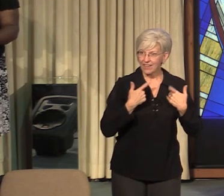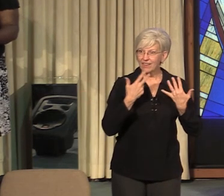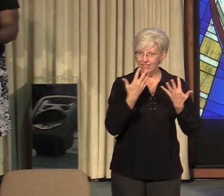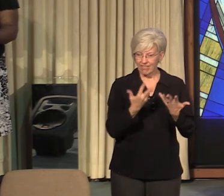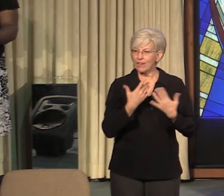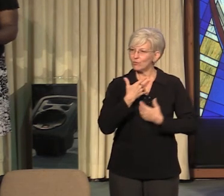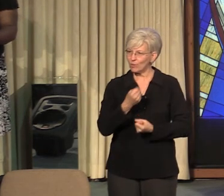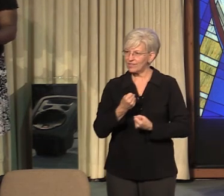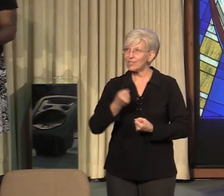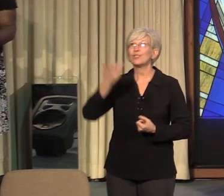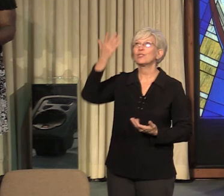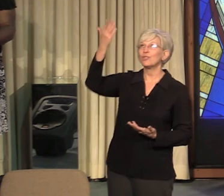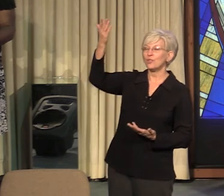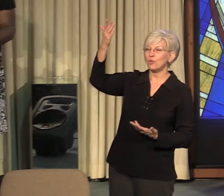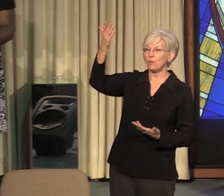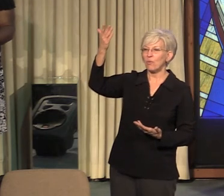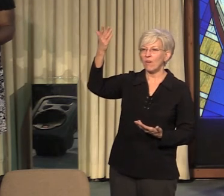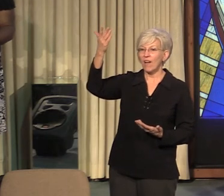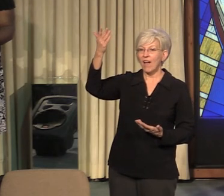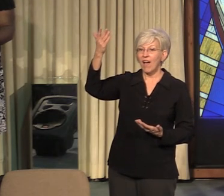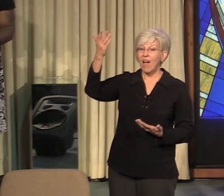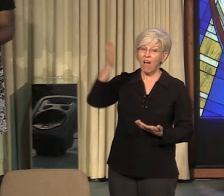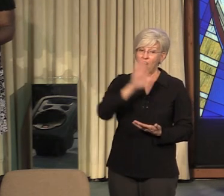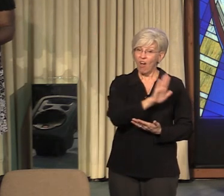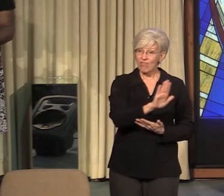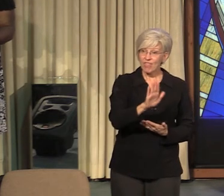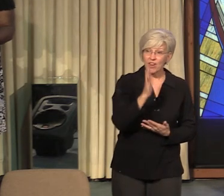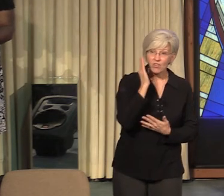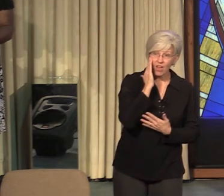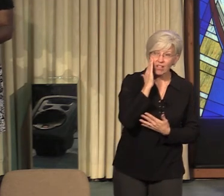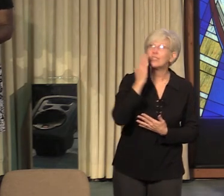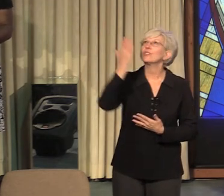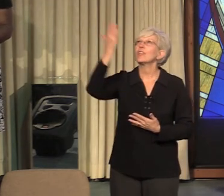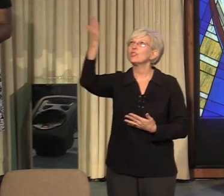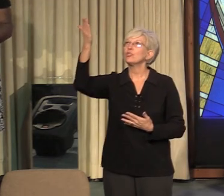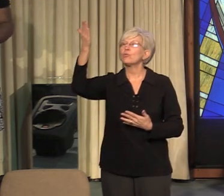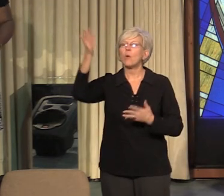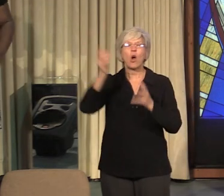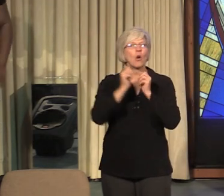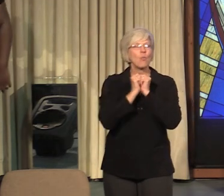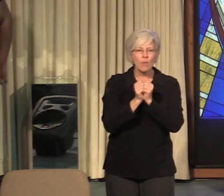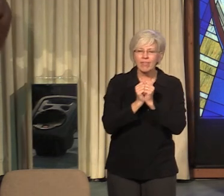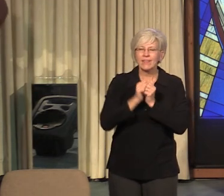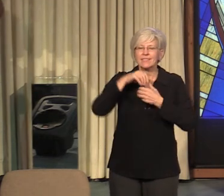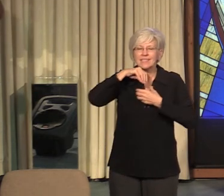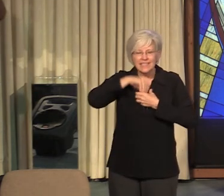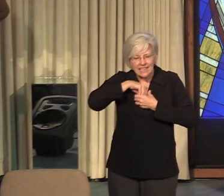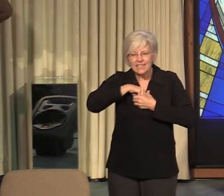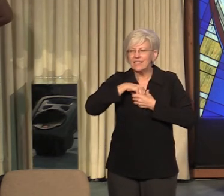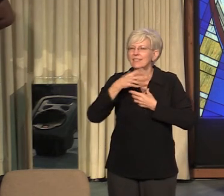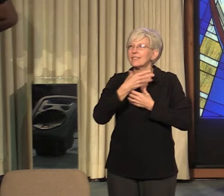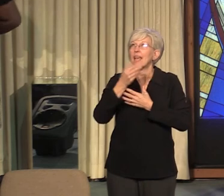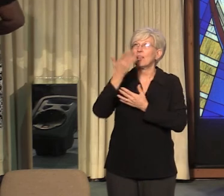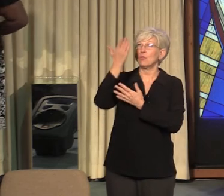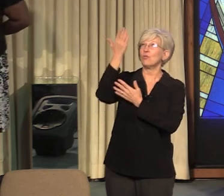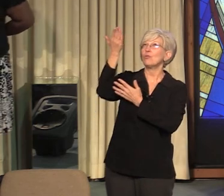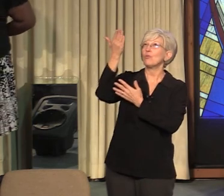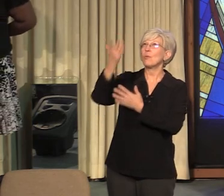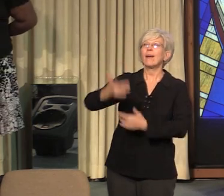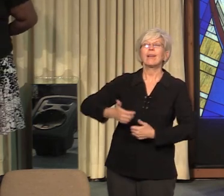on their knowledge that you are with us, in us, and you live and breathe as